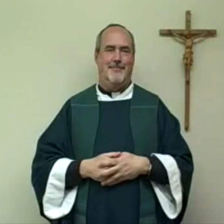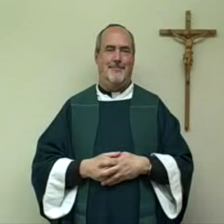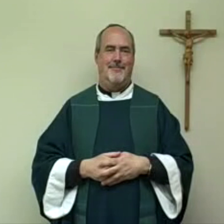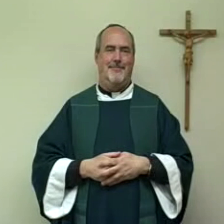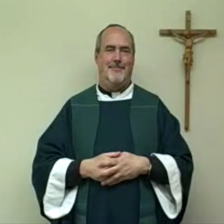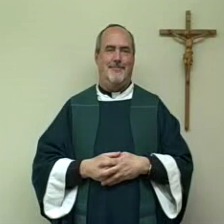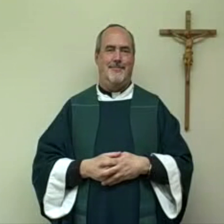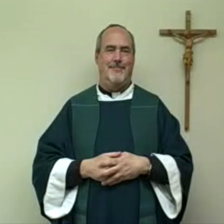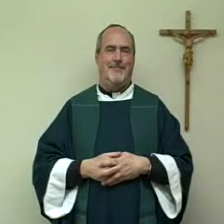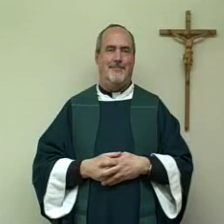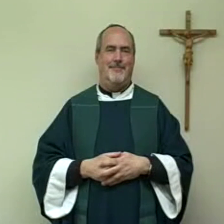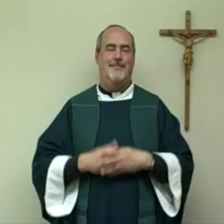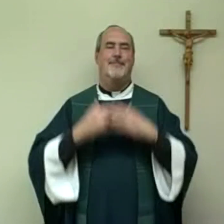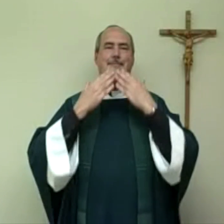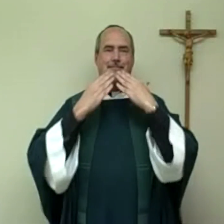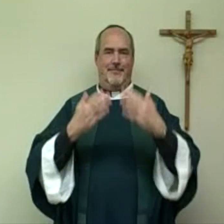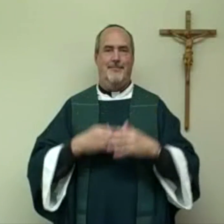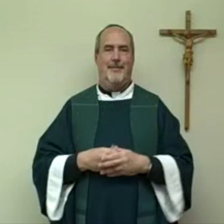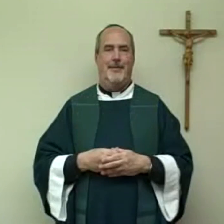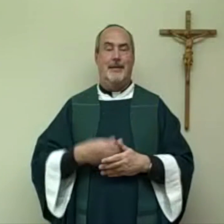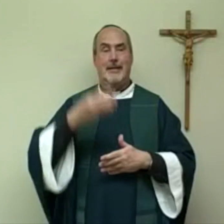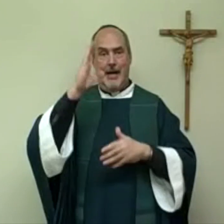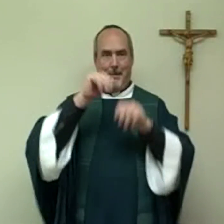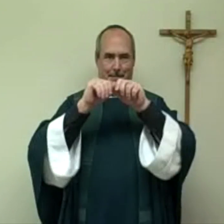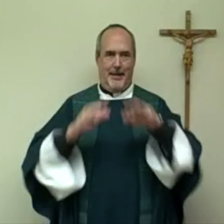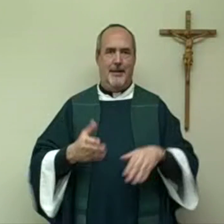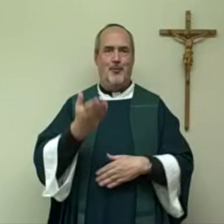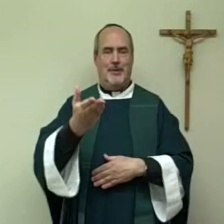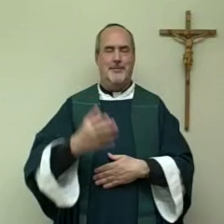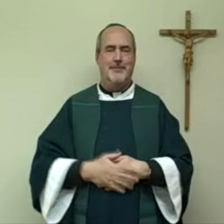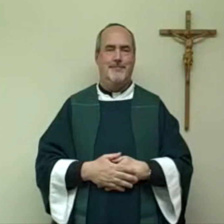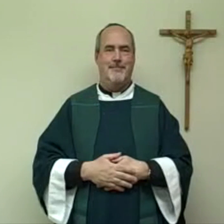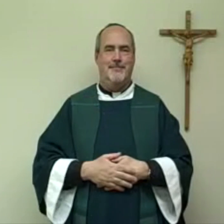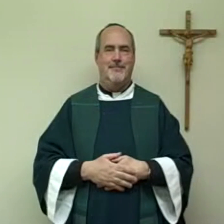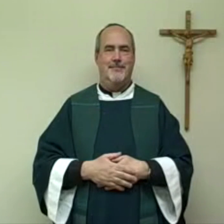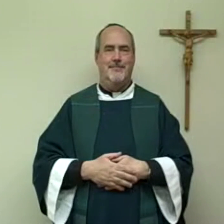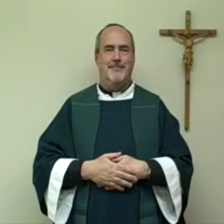and with society at large. Thank you, and God bless you.